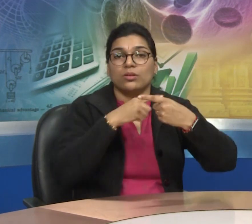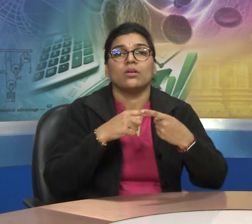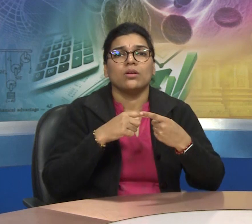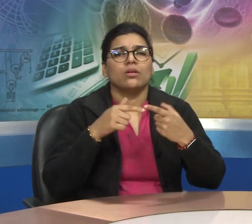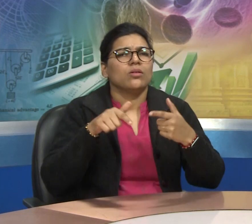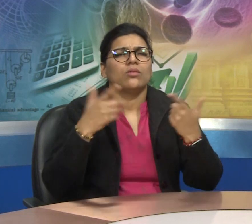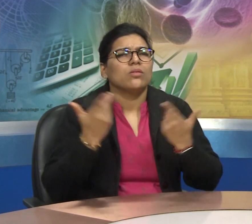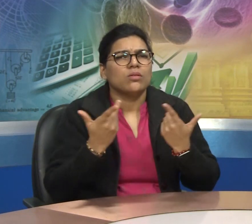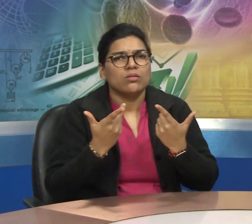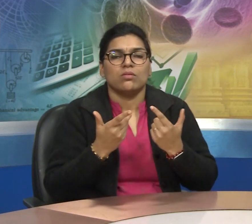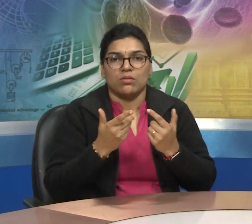This is the first law,